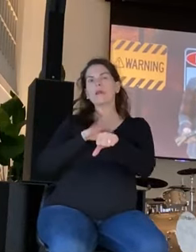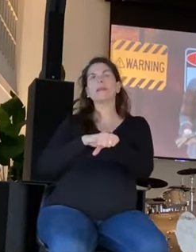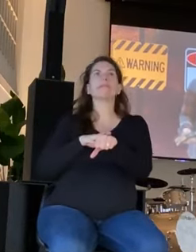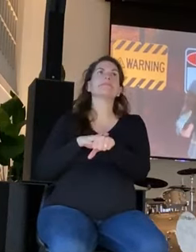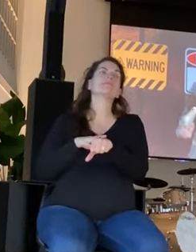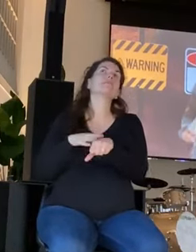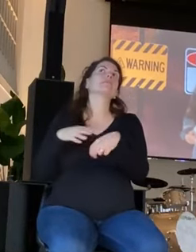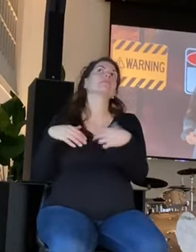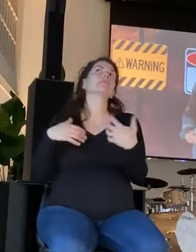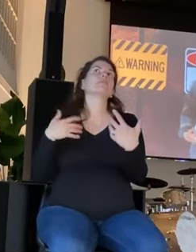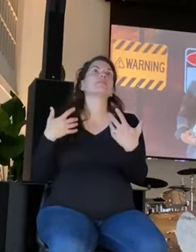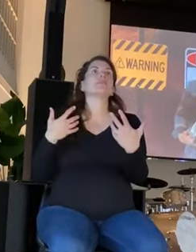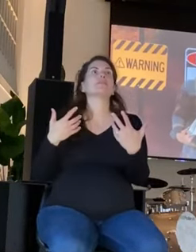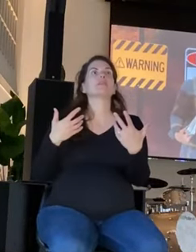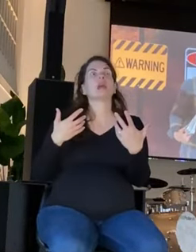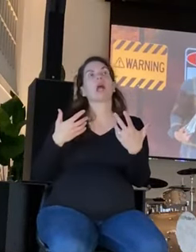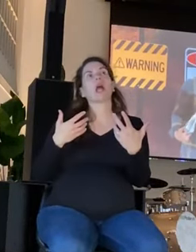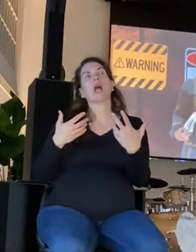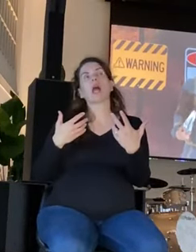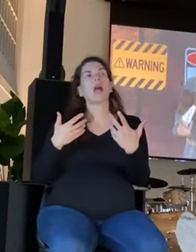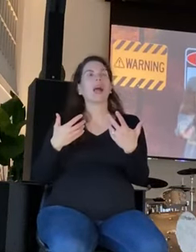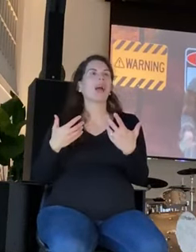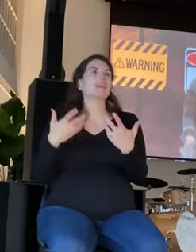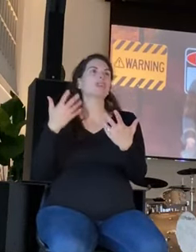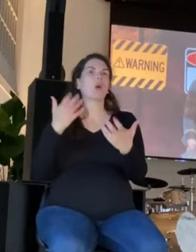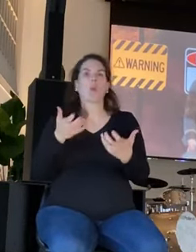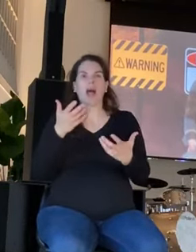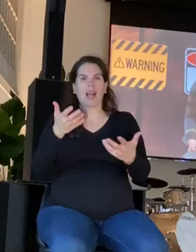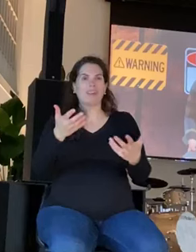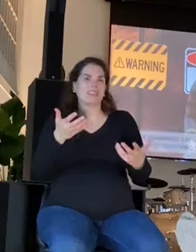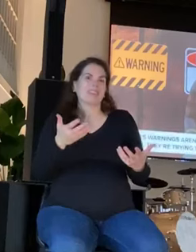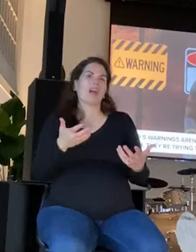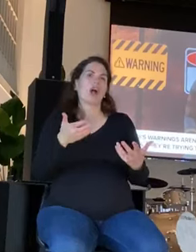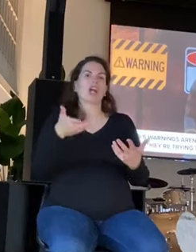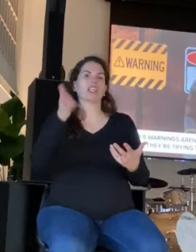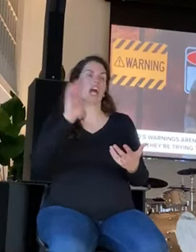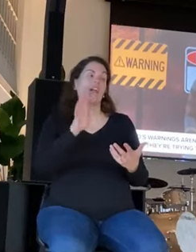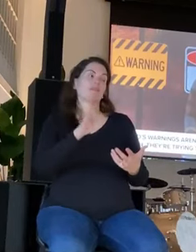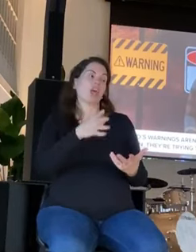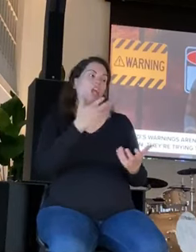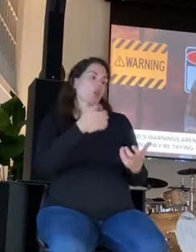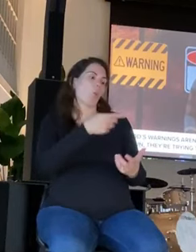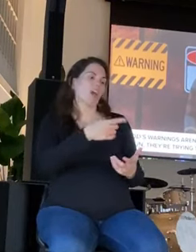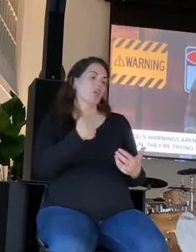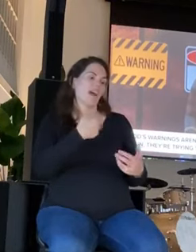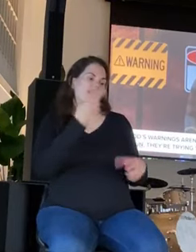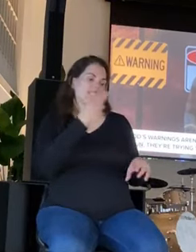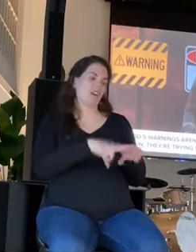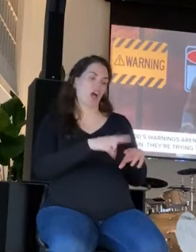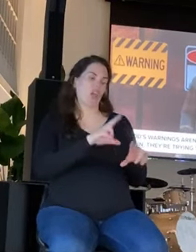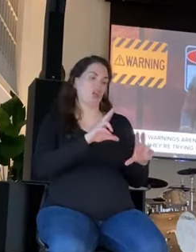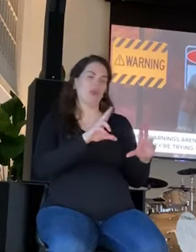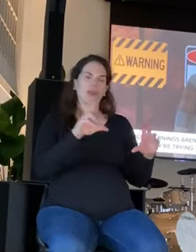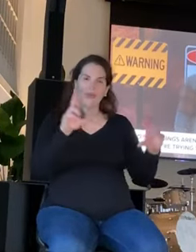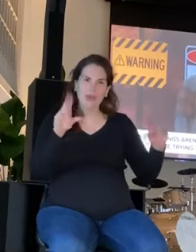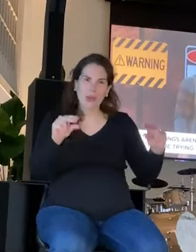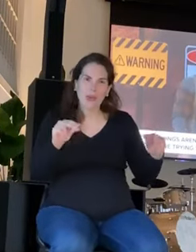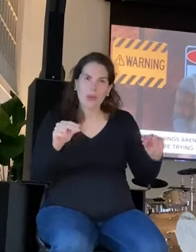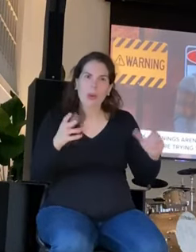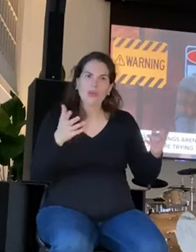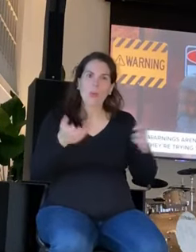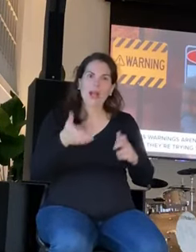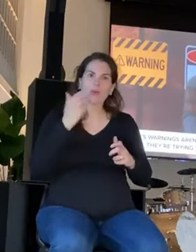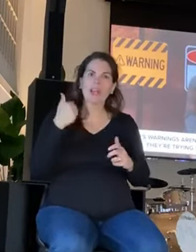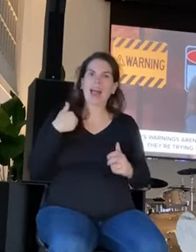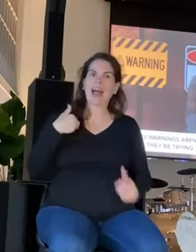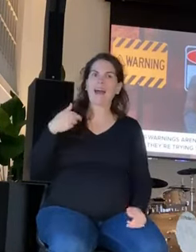he's not trying to keep you from having fun. He's trying to keep you from having regrets. Yeah. So Sometimes when I was a teenager, I thought God's will is trying to keep you